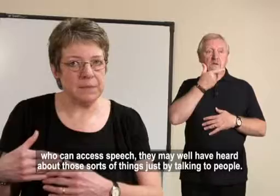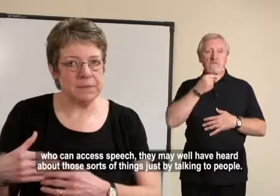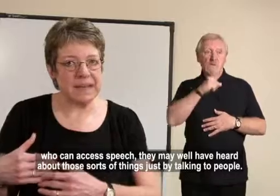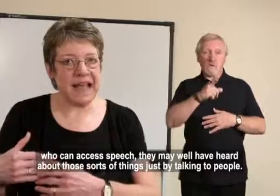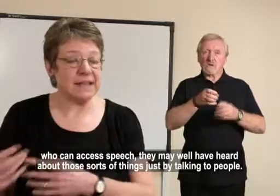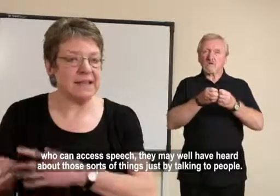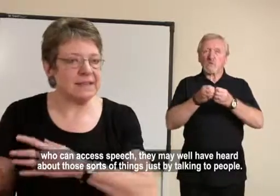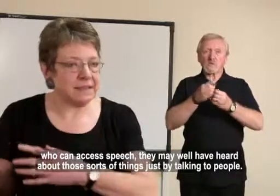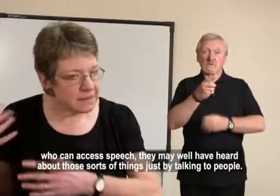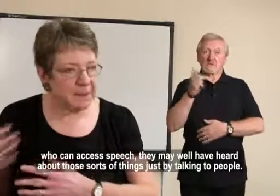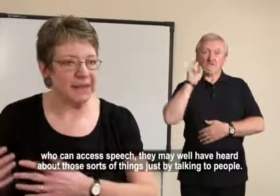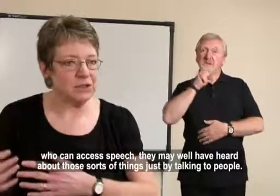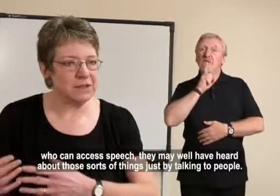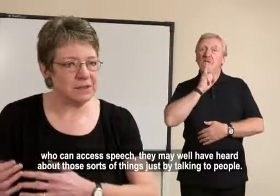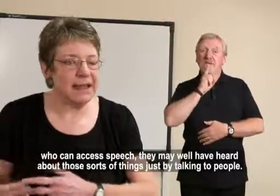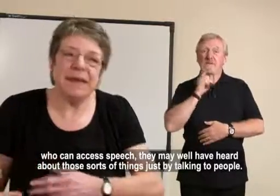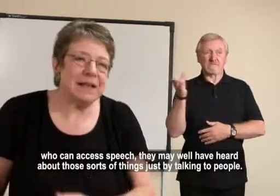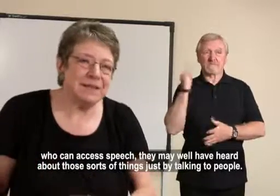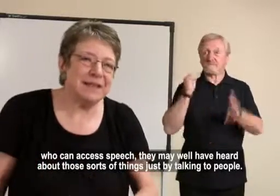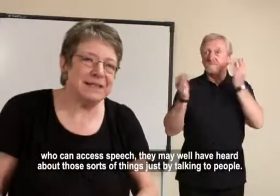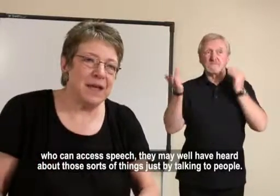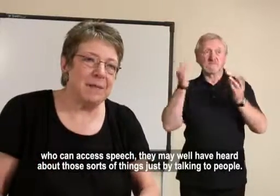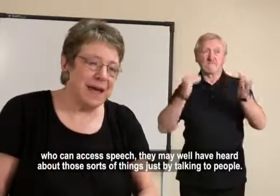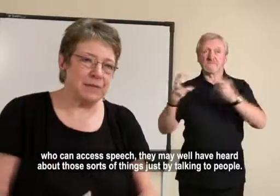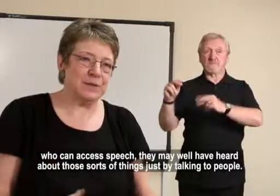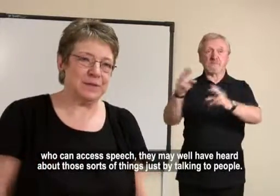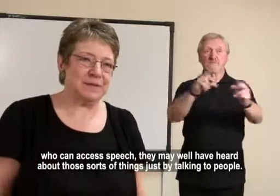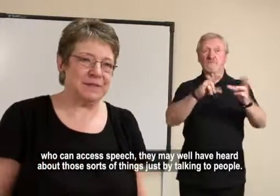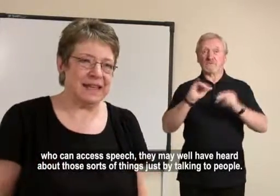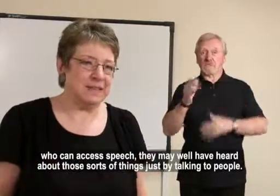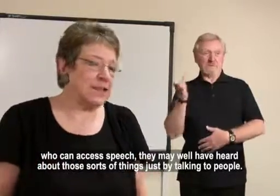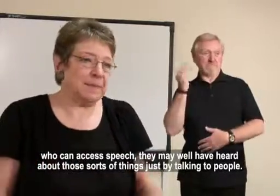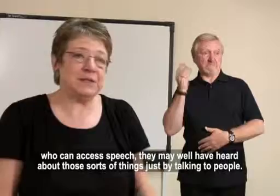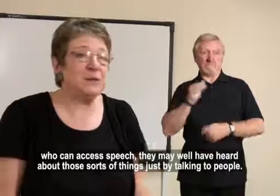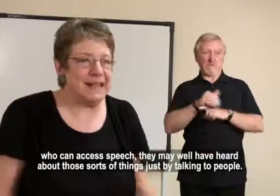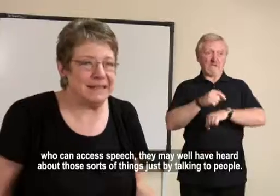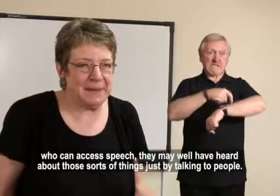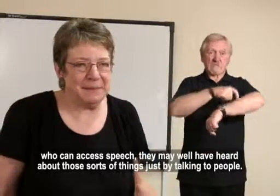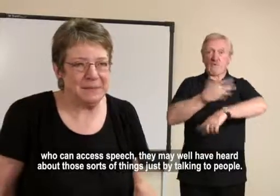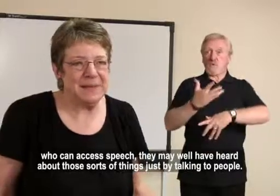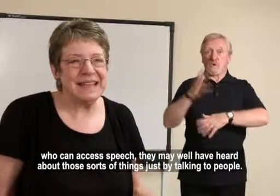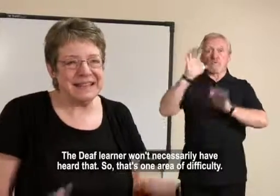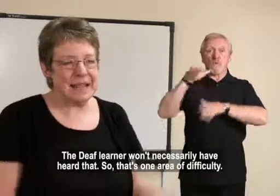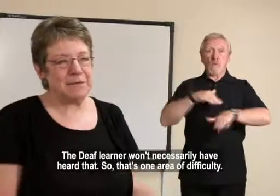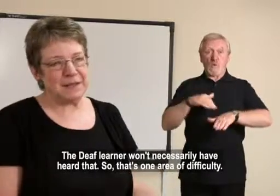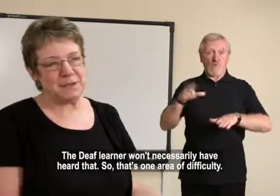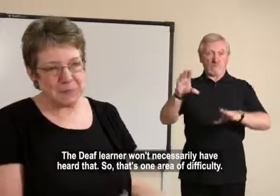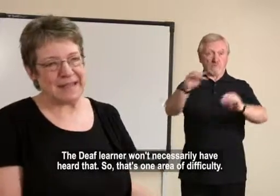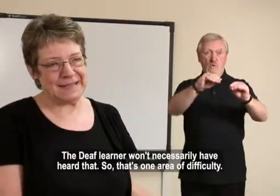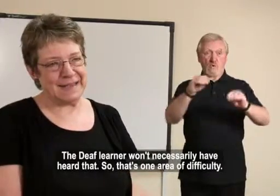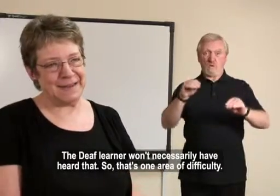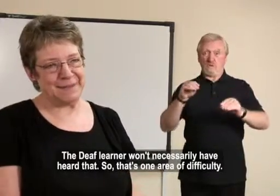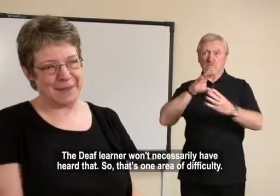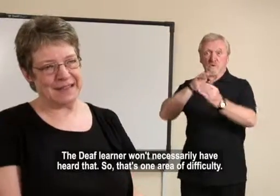who can access speech, they may well have heard about those sorts of things just by talking to people. The deaf learner